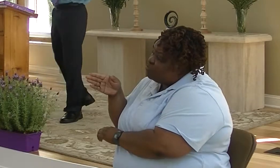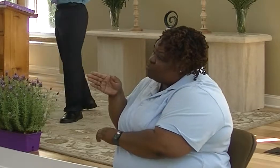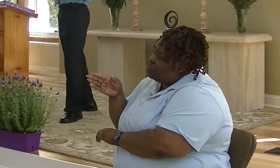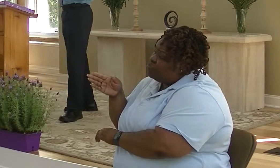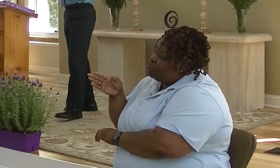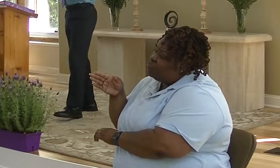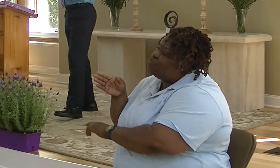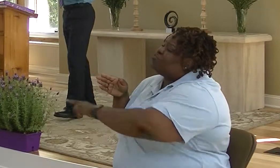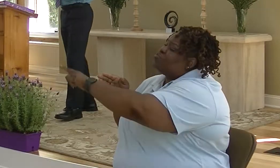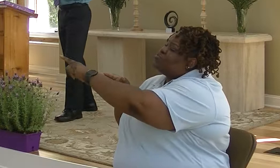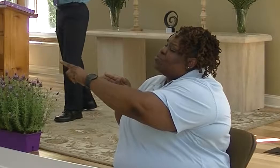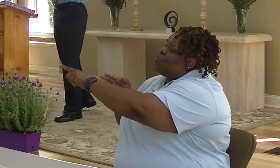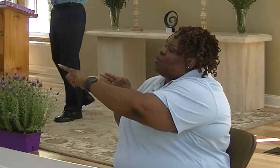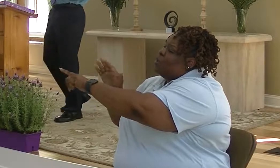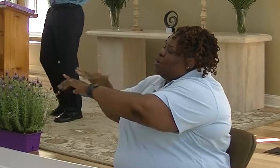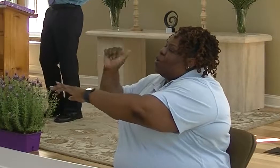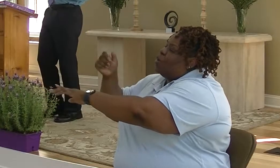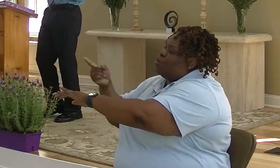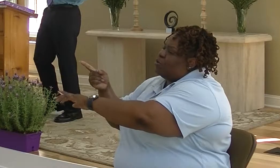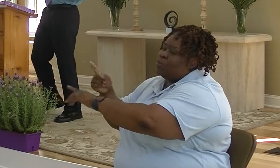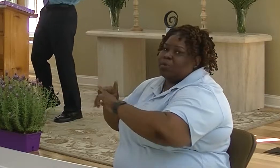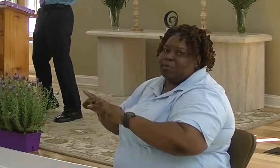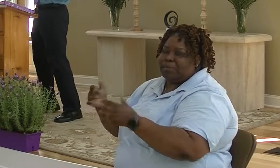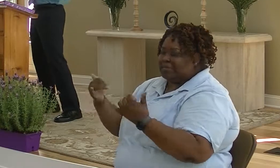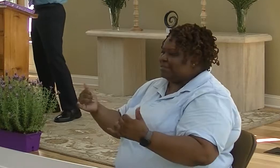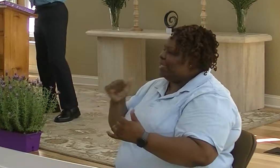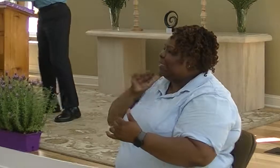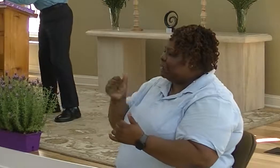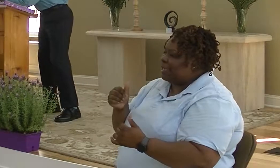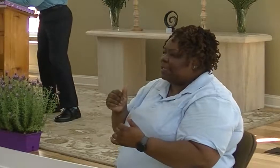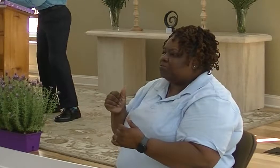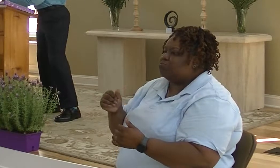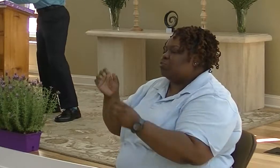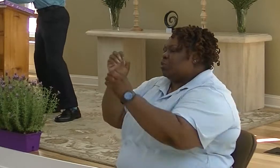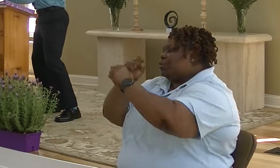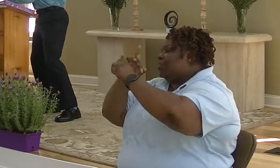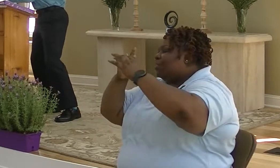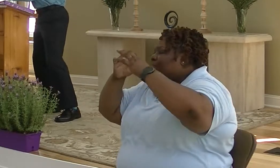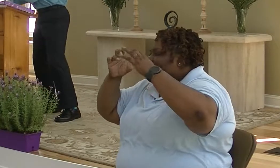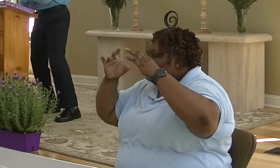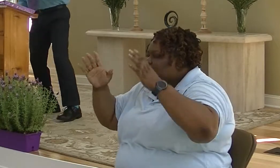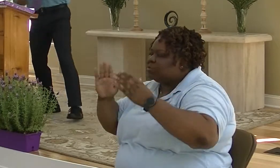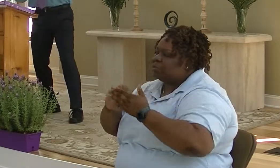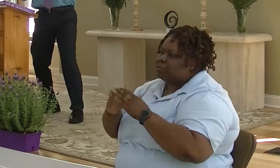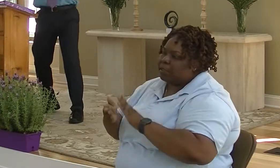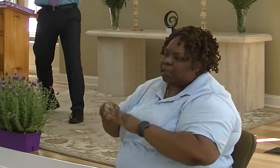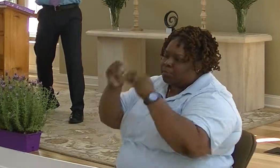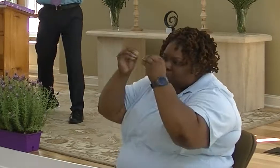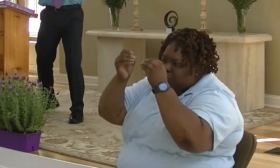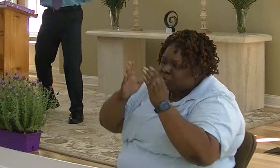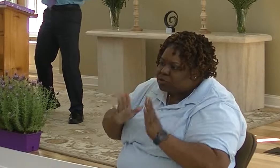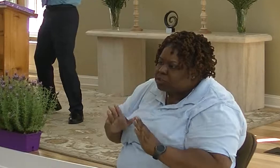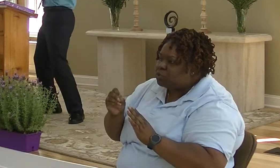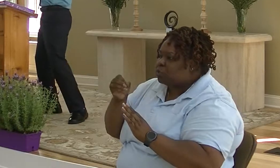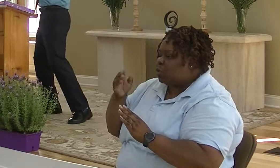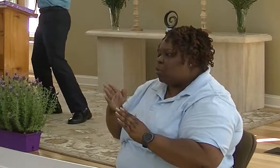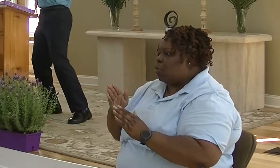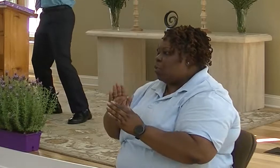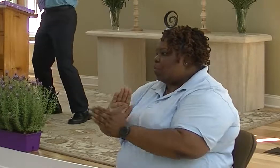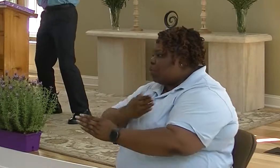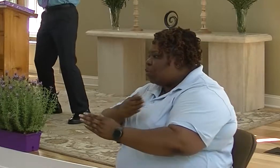No, seriously. So, how many of us have a dream? Whether it's a dream to be a teacher, a dream to be a musician, a